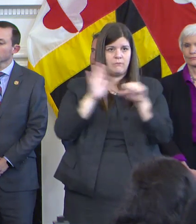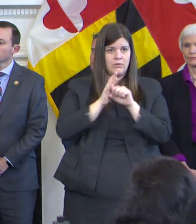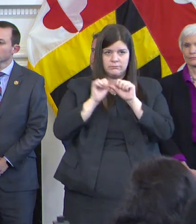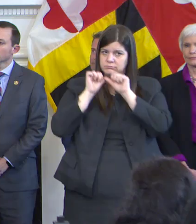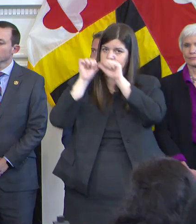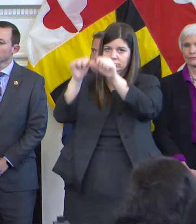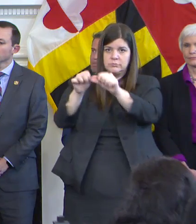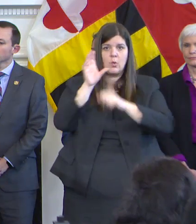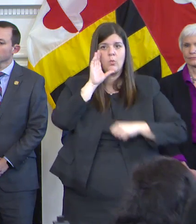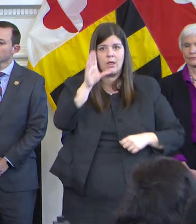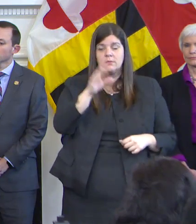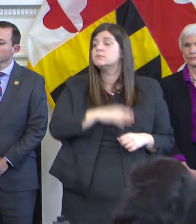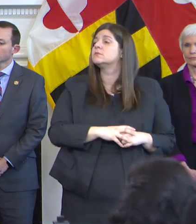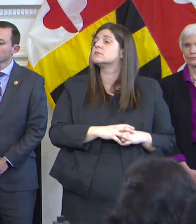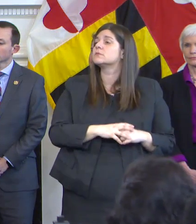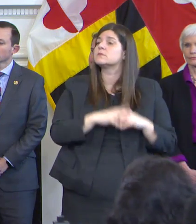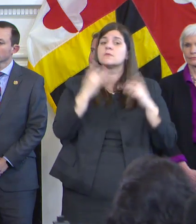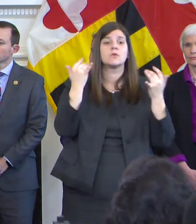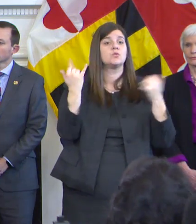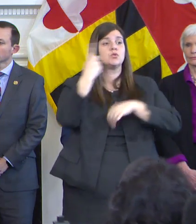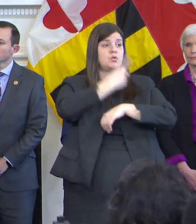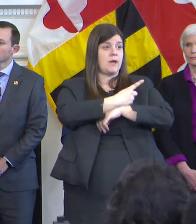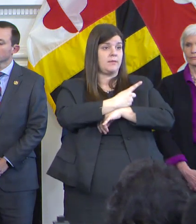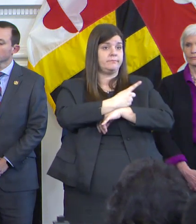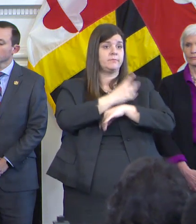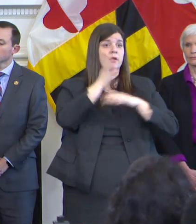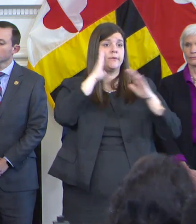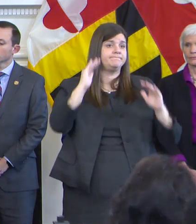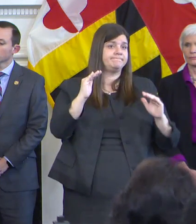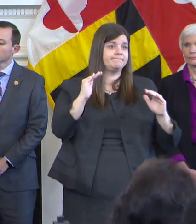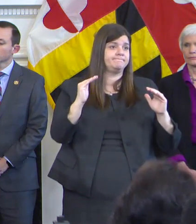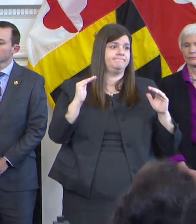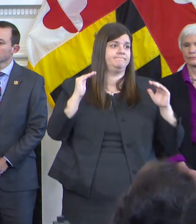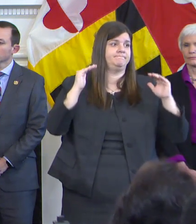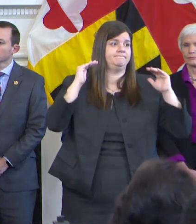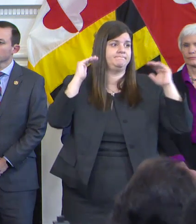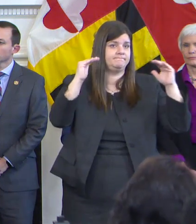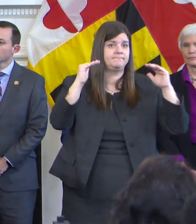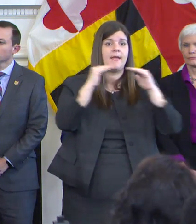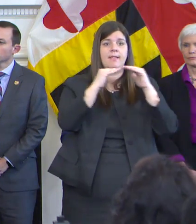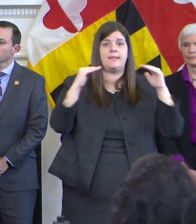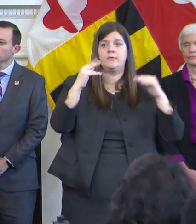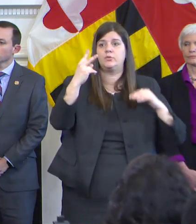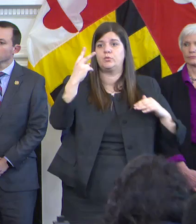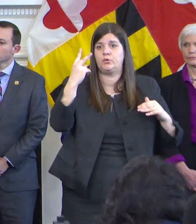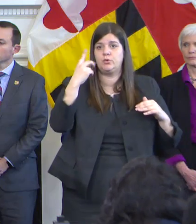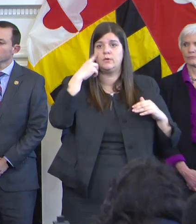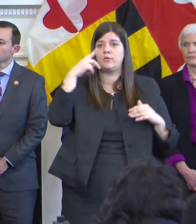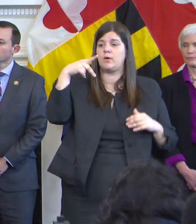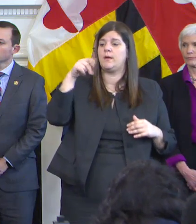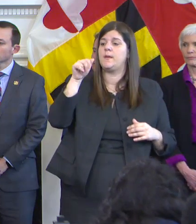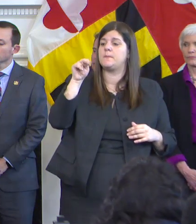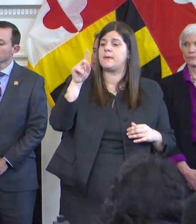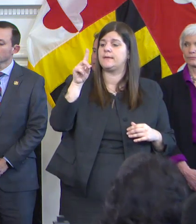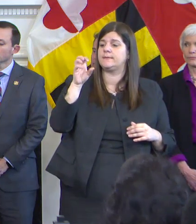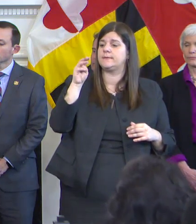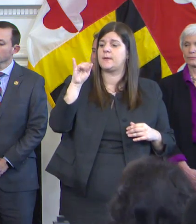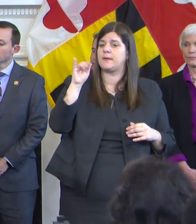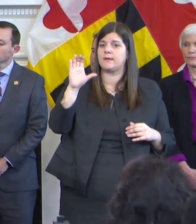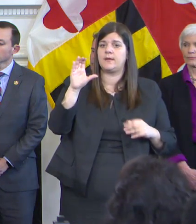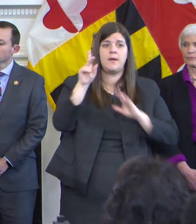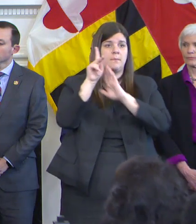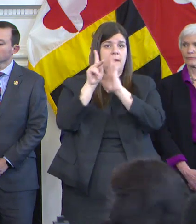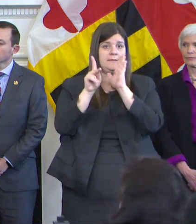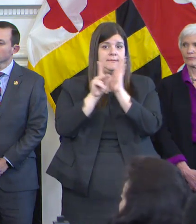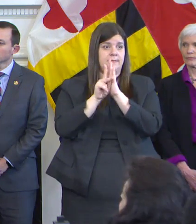is moving to level 2 of its pandemic policy. We are issuing guidance to cancel all